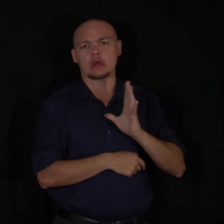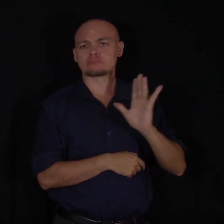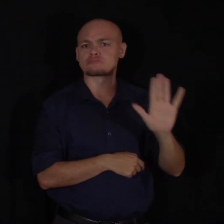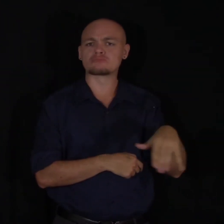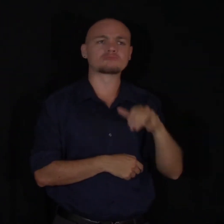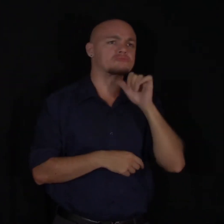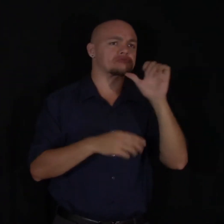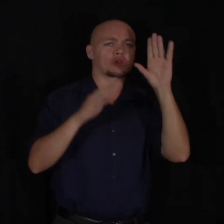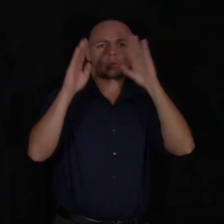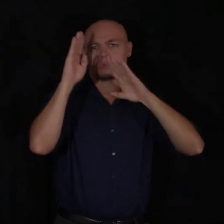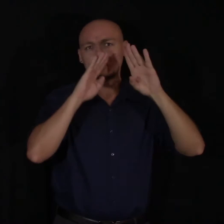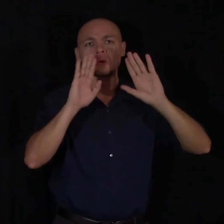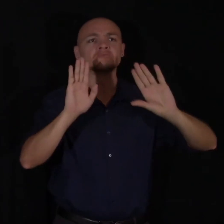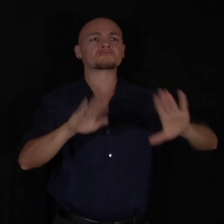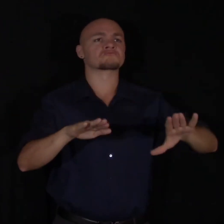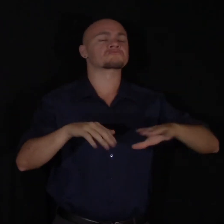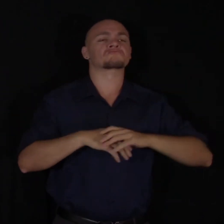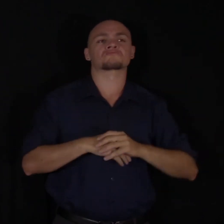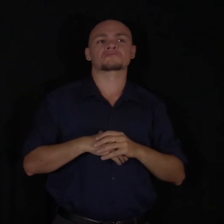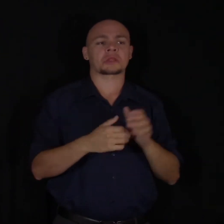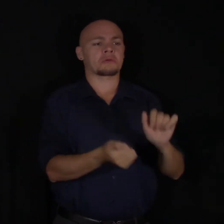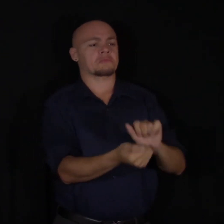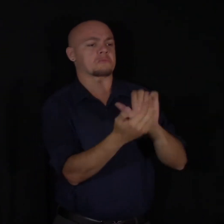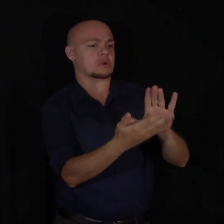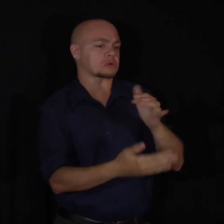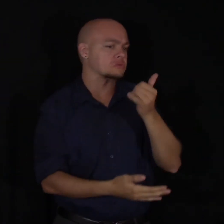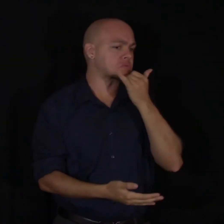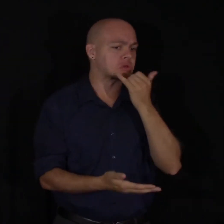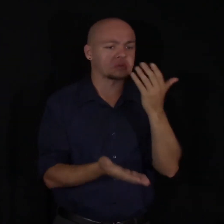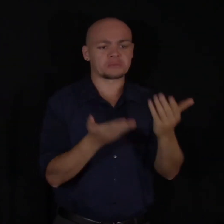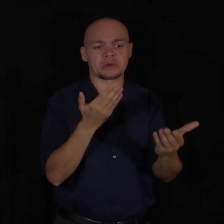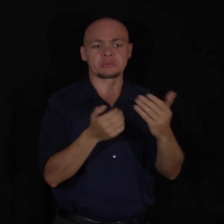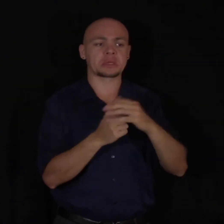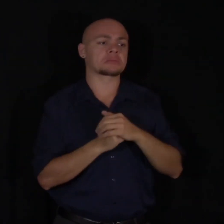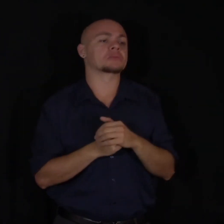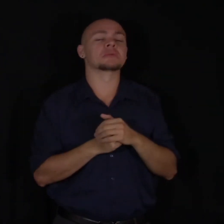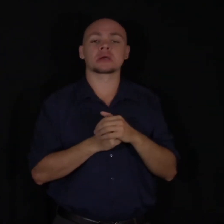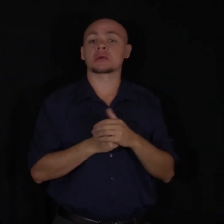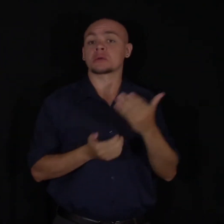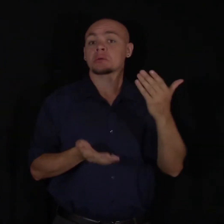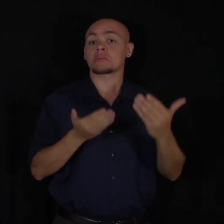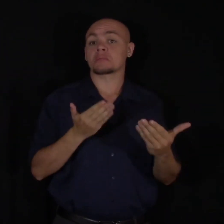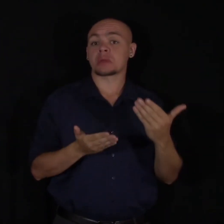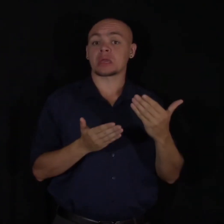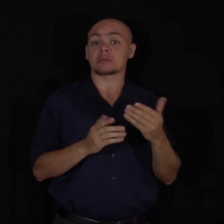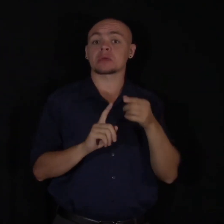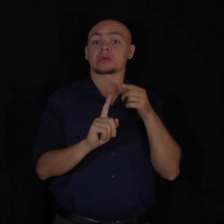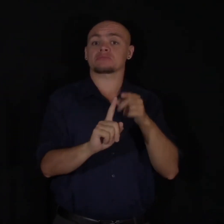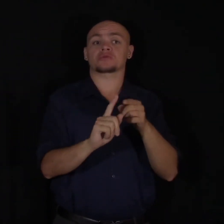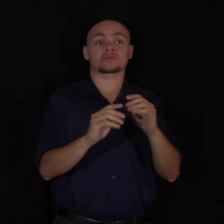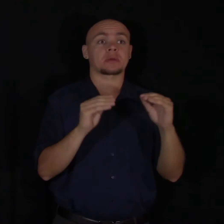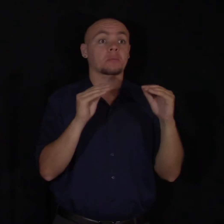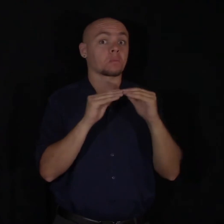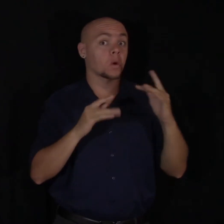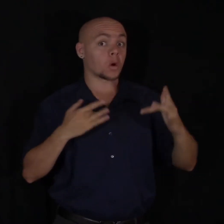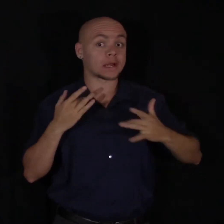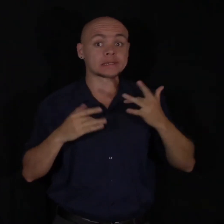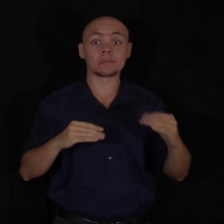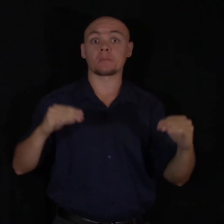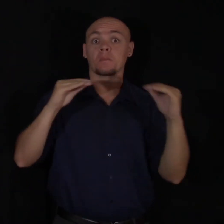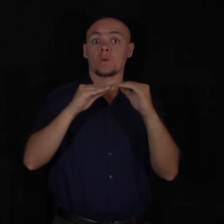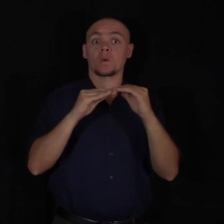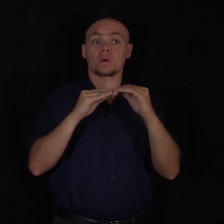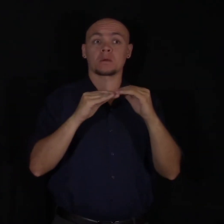panic. Maybe you approached her wrong, or maybe you should have been a lot more enthusiastic, maybe a little